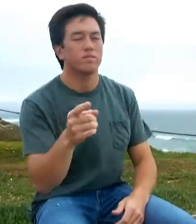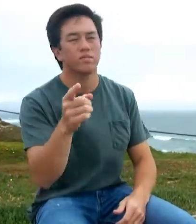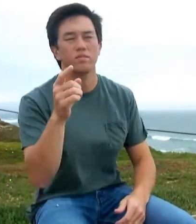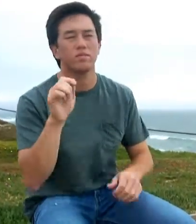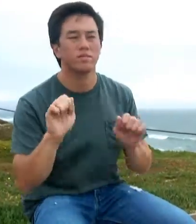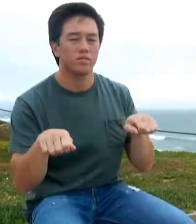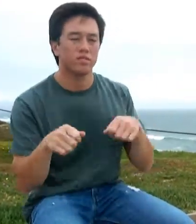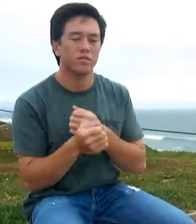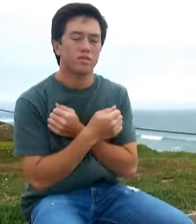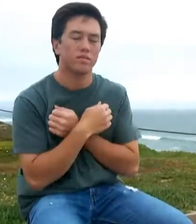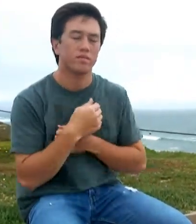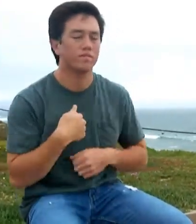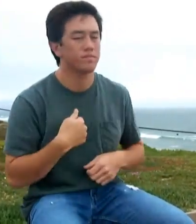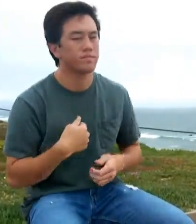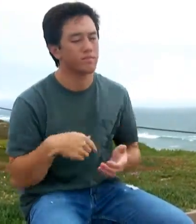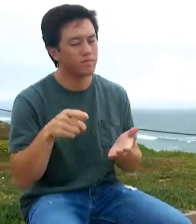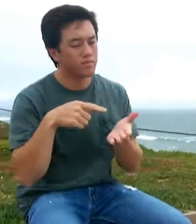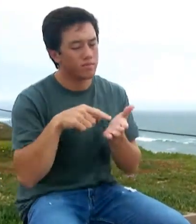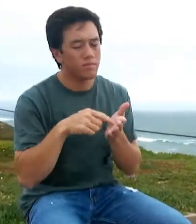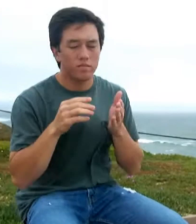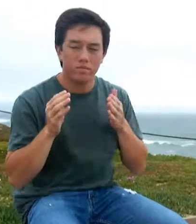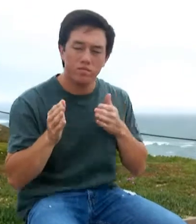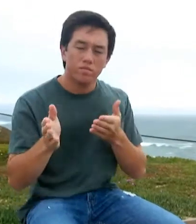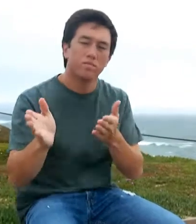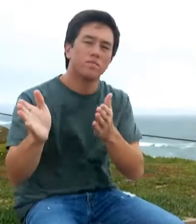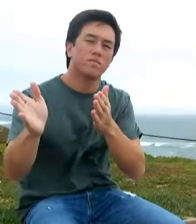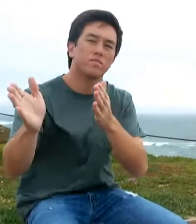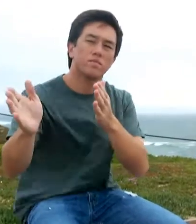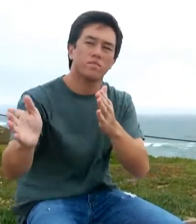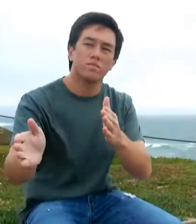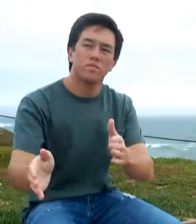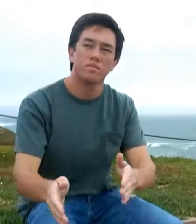Only you can love me in this way.